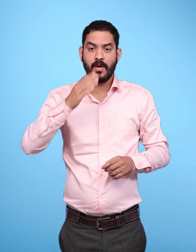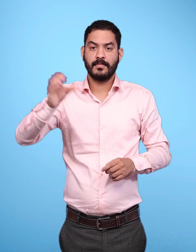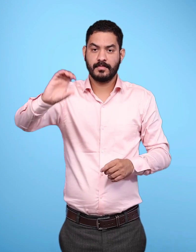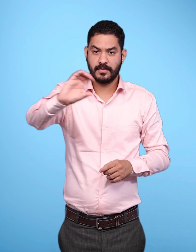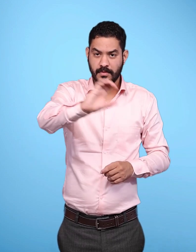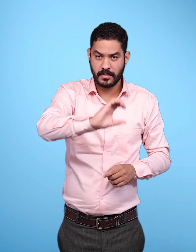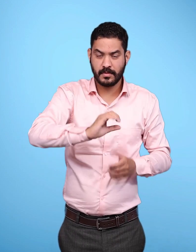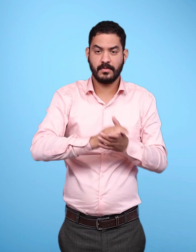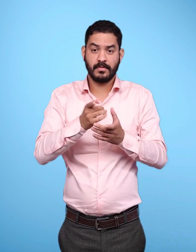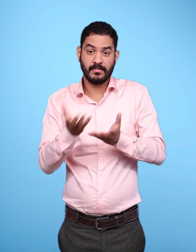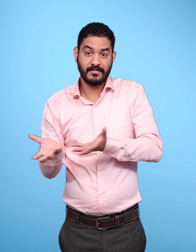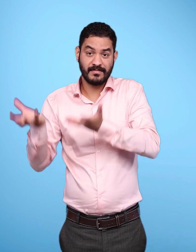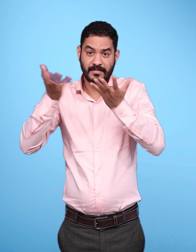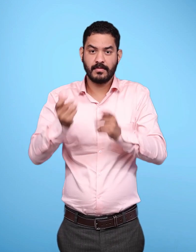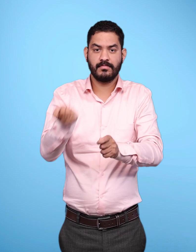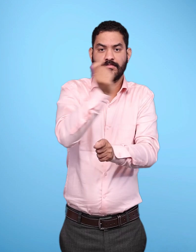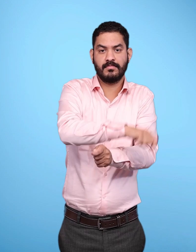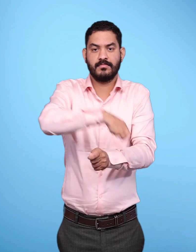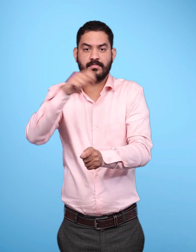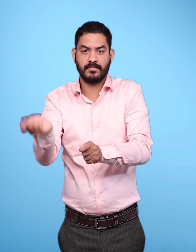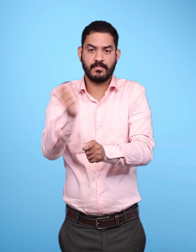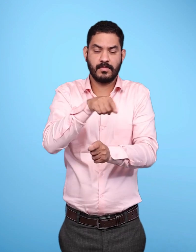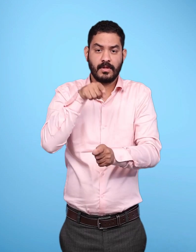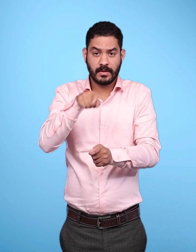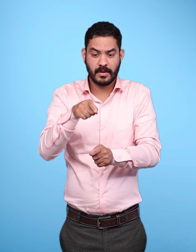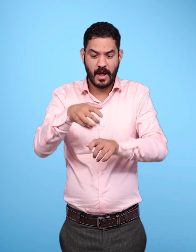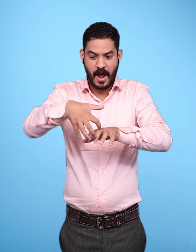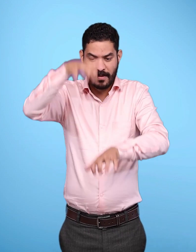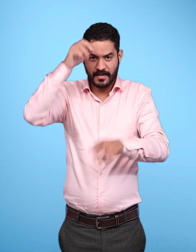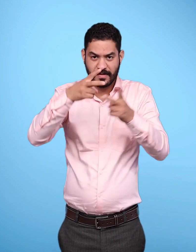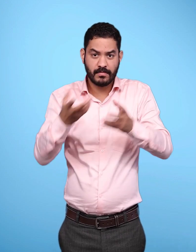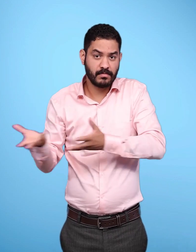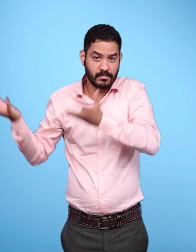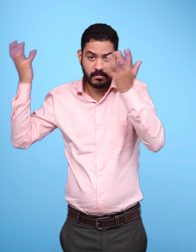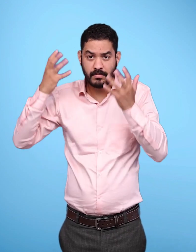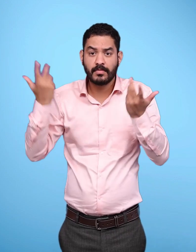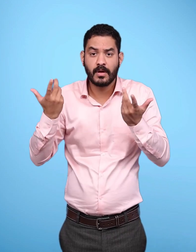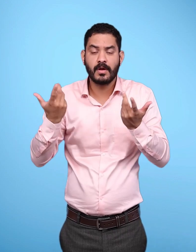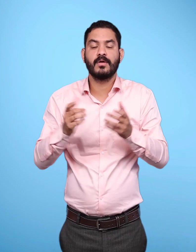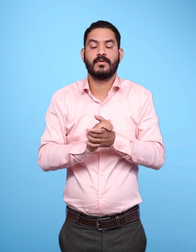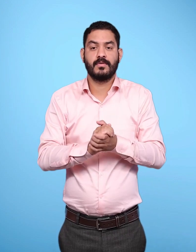spices, carried on carts or loaded onto pack animals such as